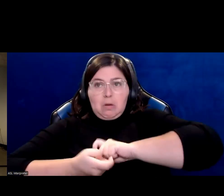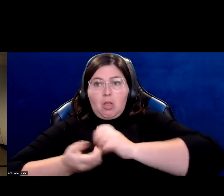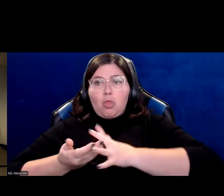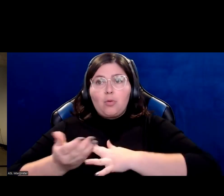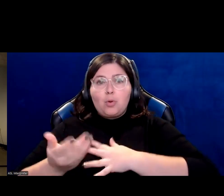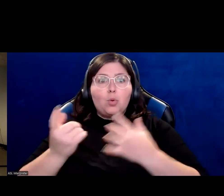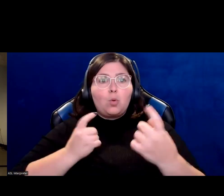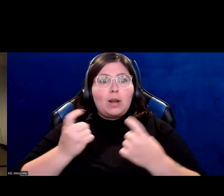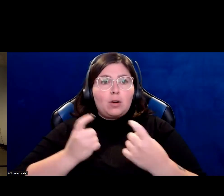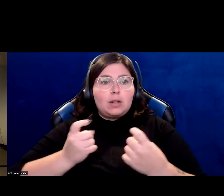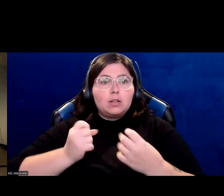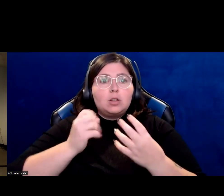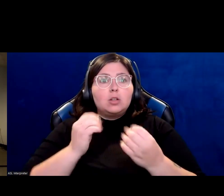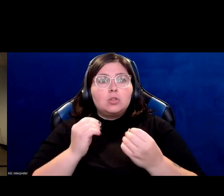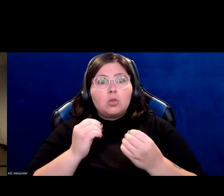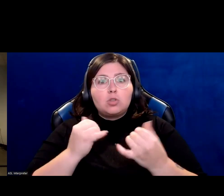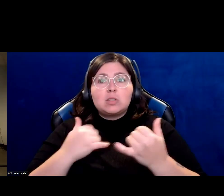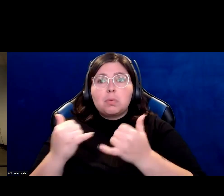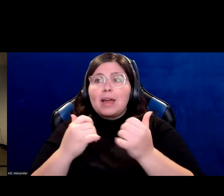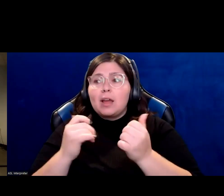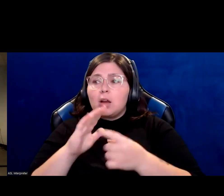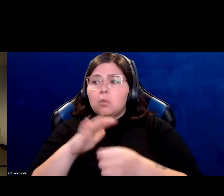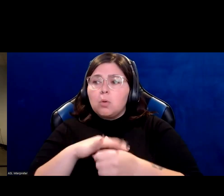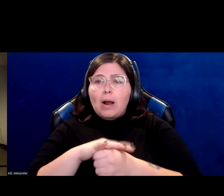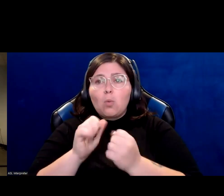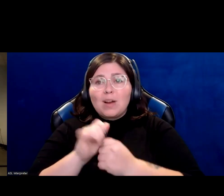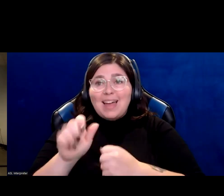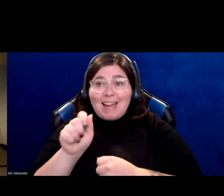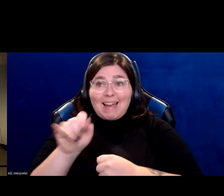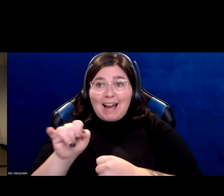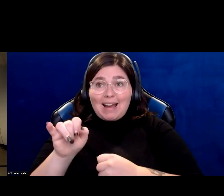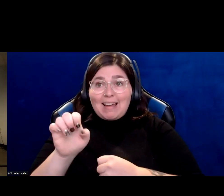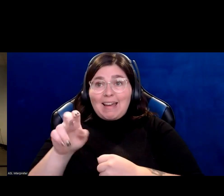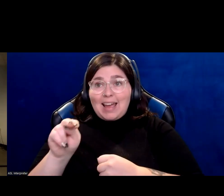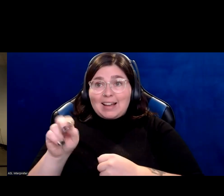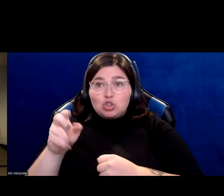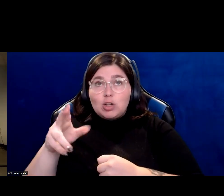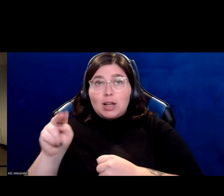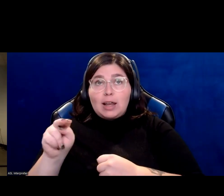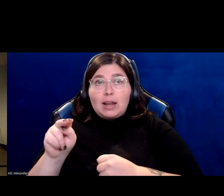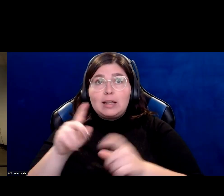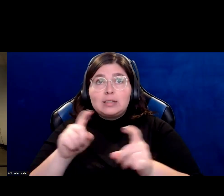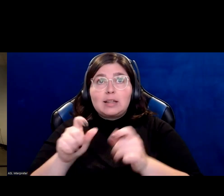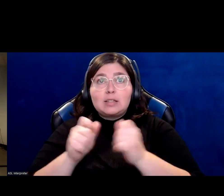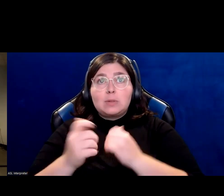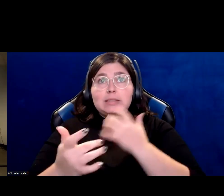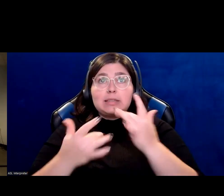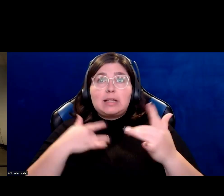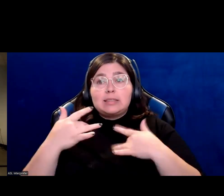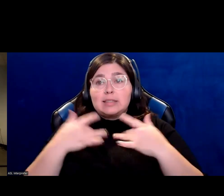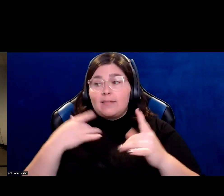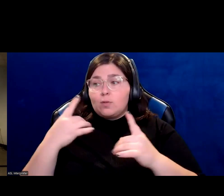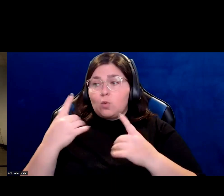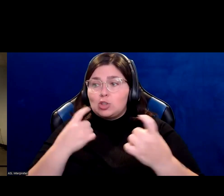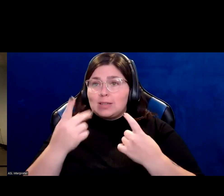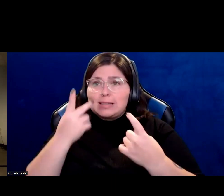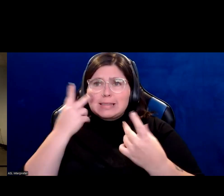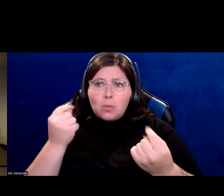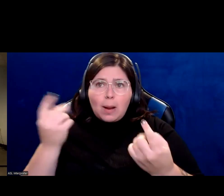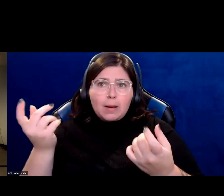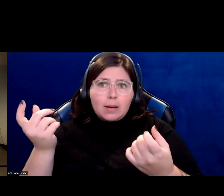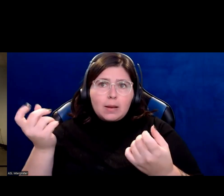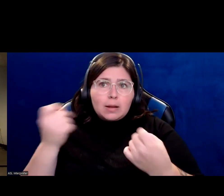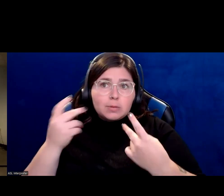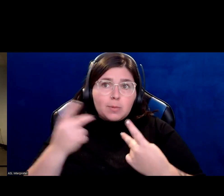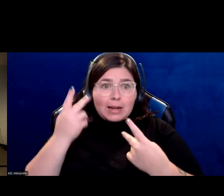you might want to just play around with the engine and test it with some sensitive questions and see what you get back, just to kind of get a feel for what